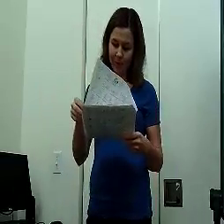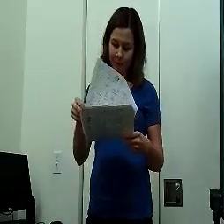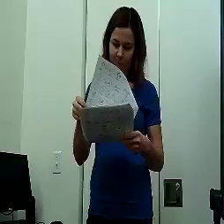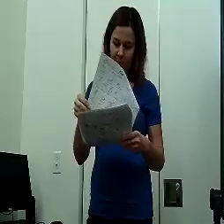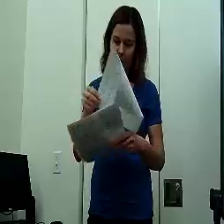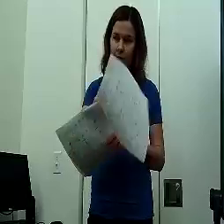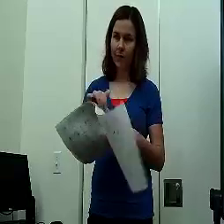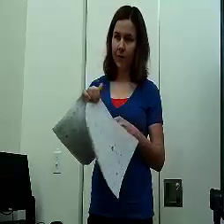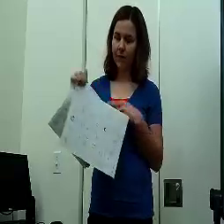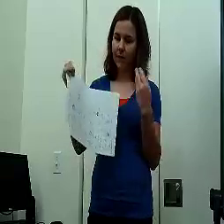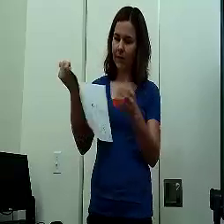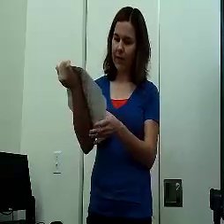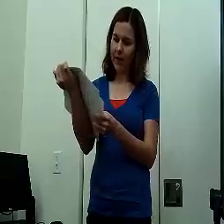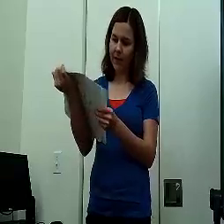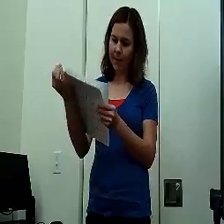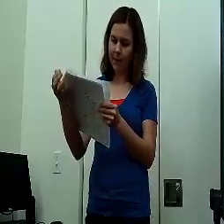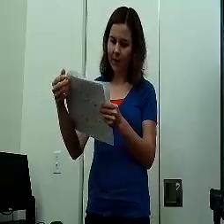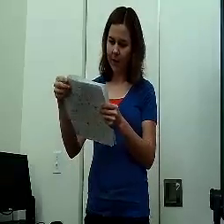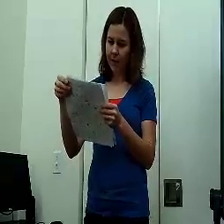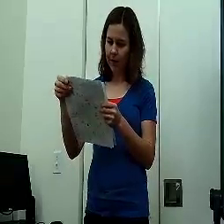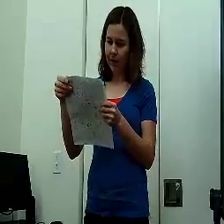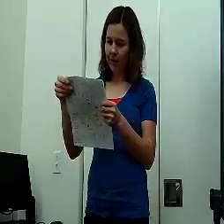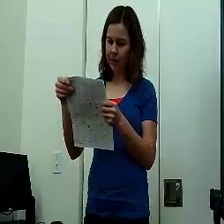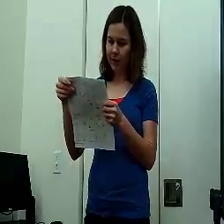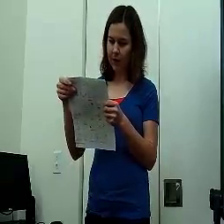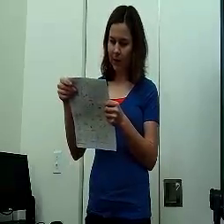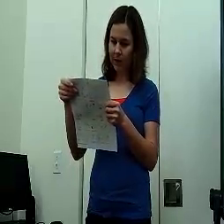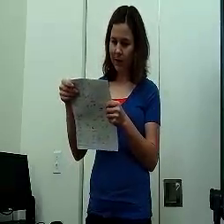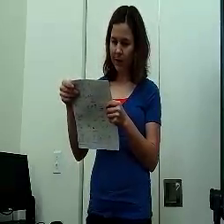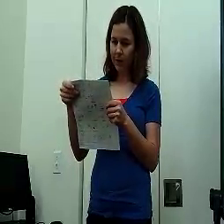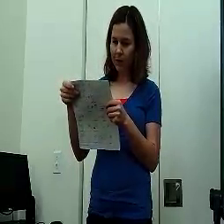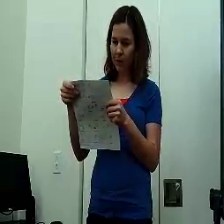Apple with a P. Yep. Go.